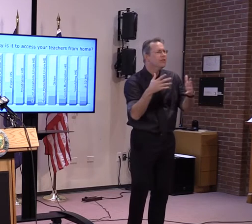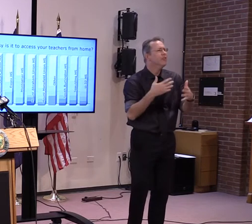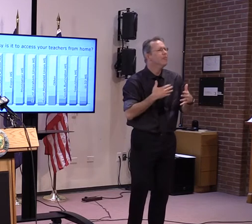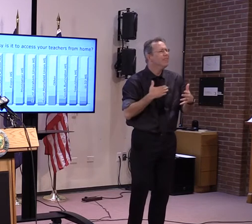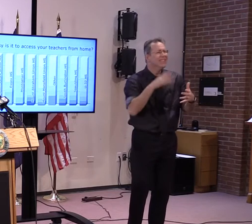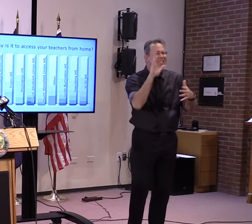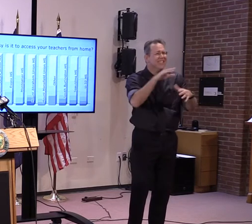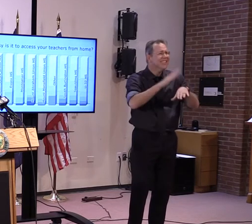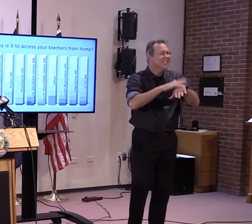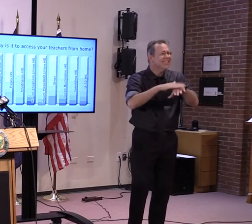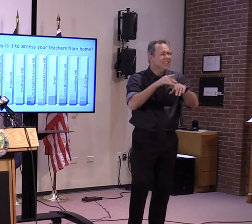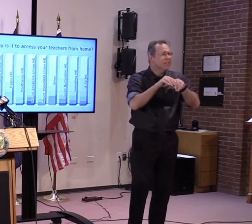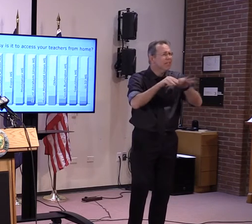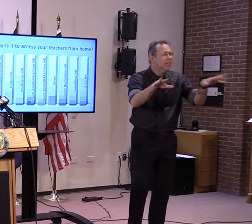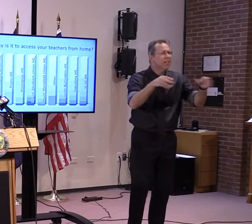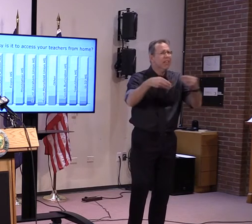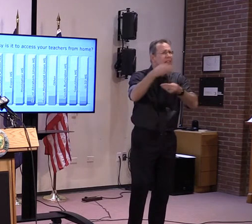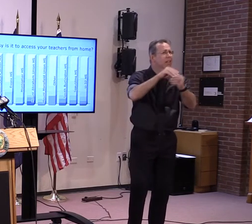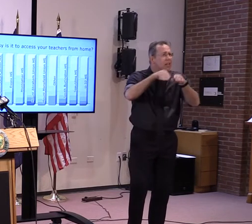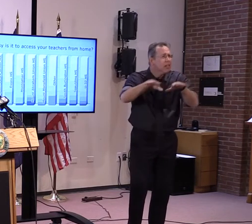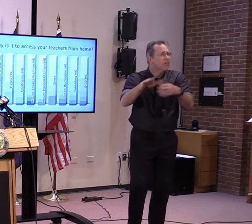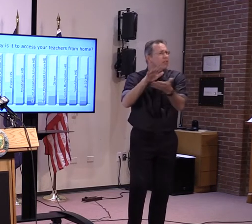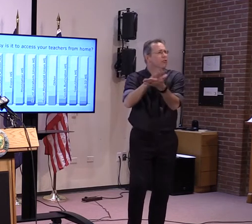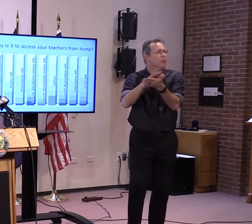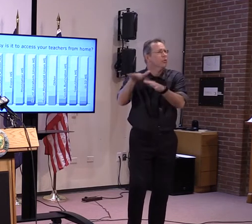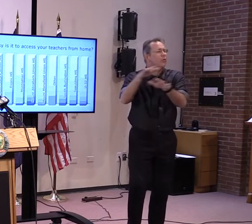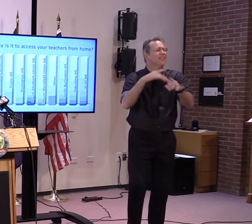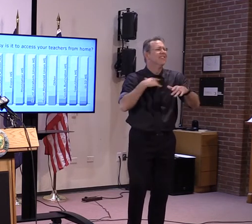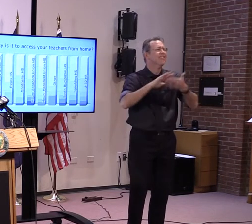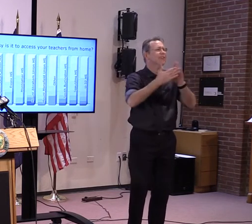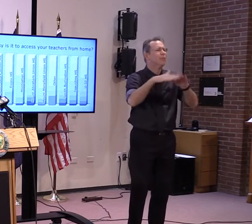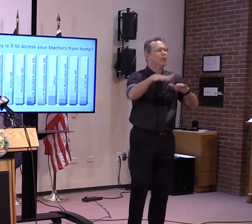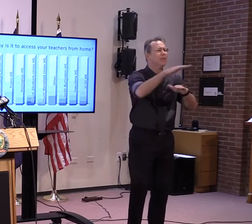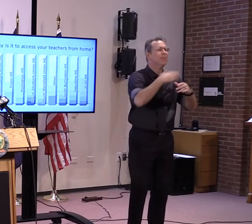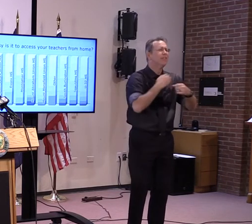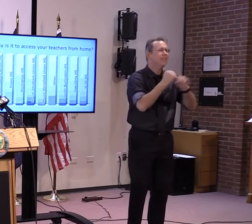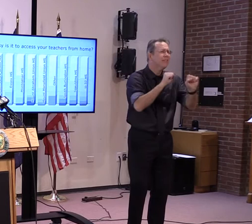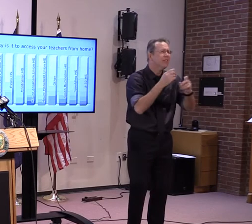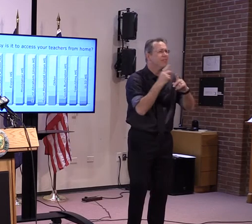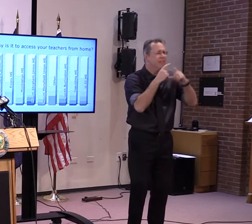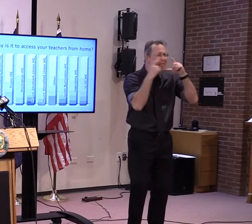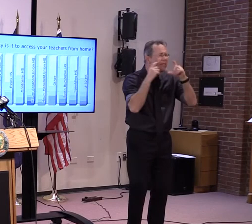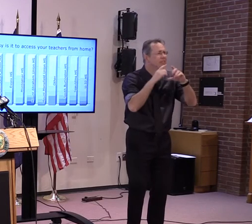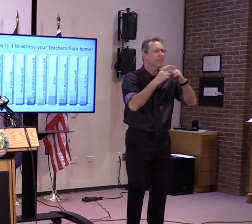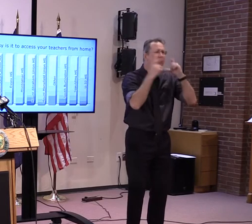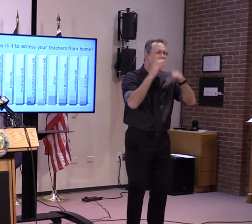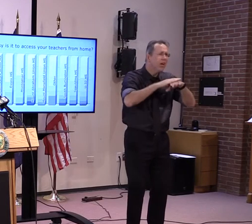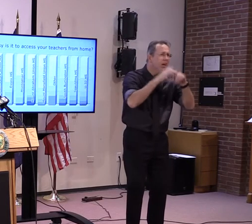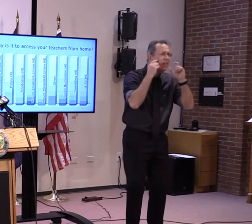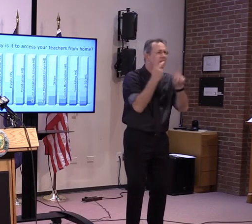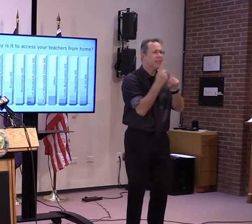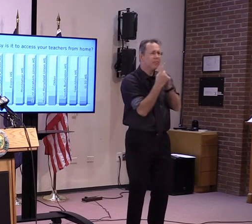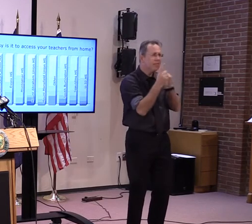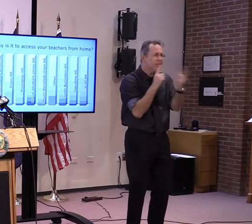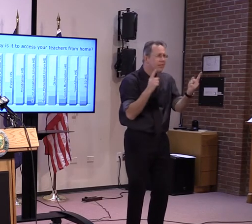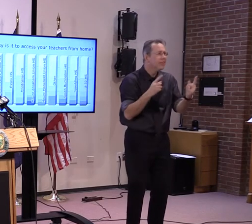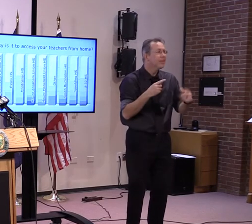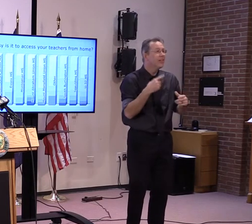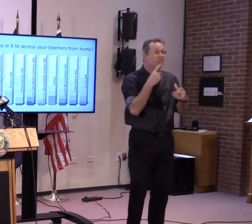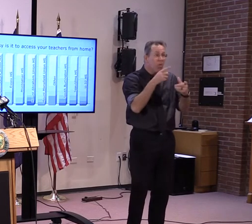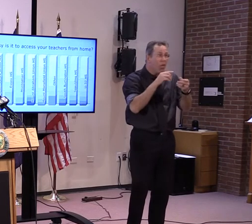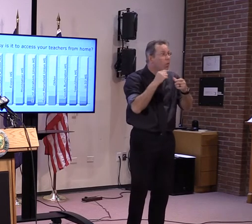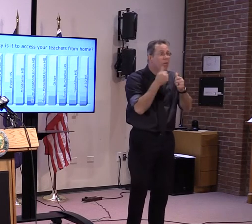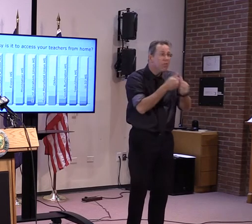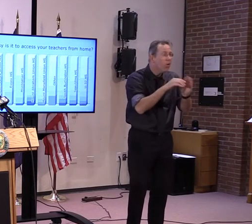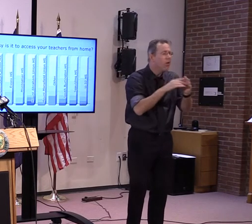are putting us in a situation where we're gonna have to go back to school, back home, school, and I can